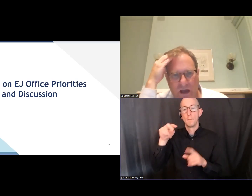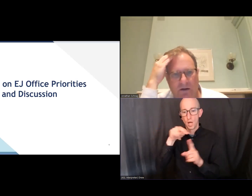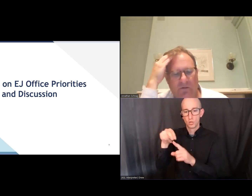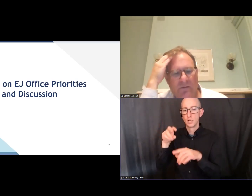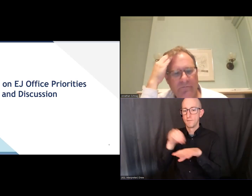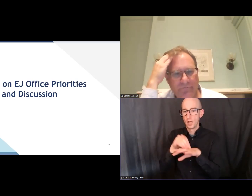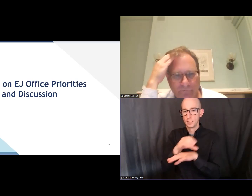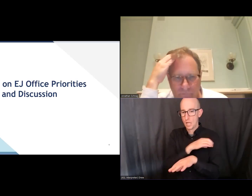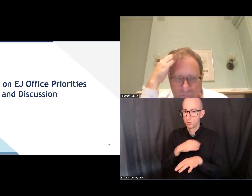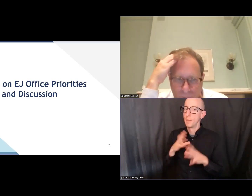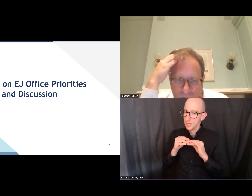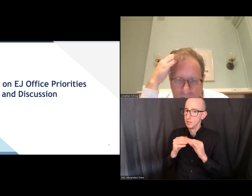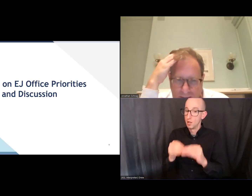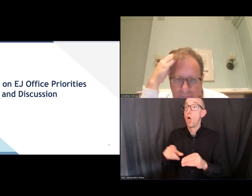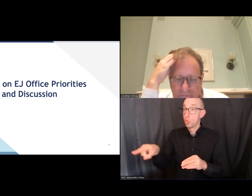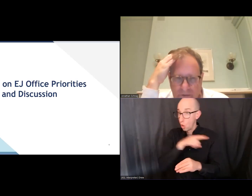just filed